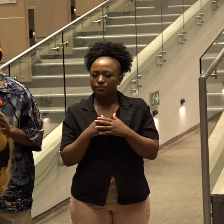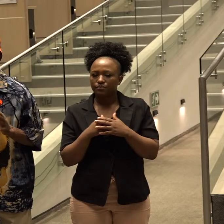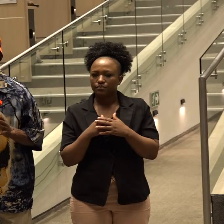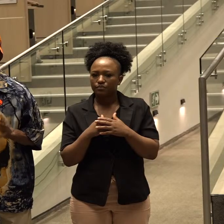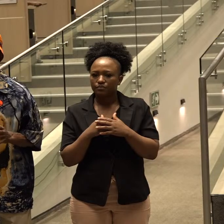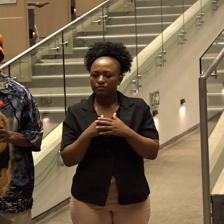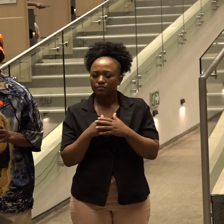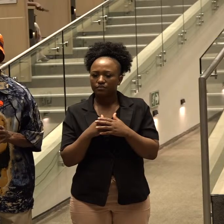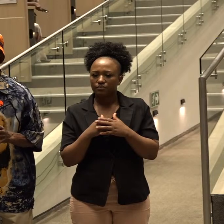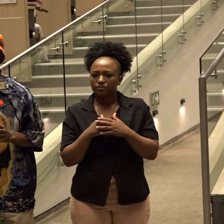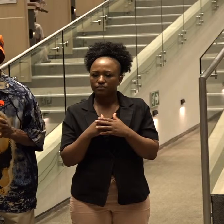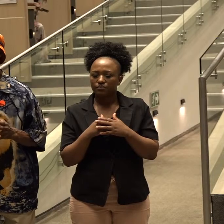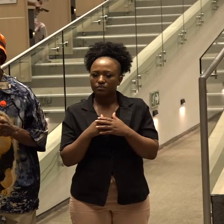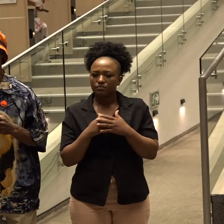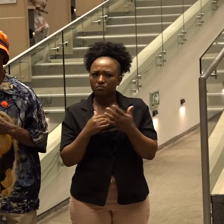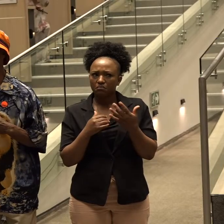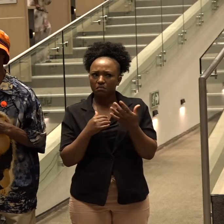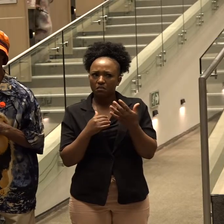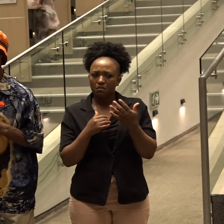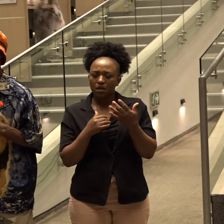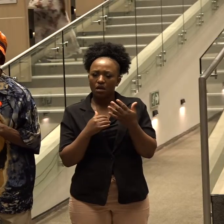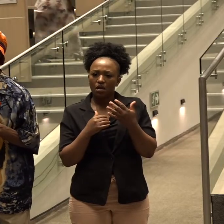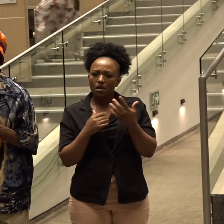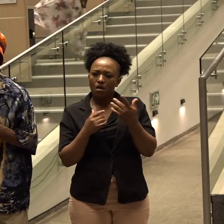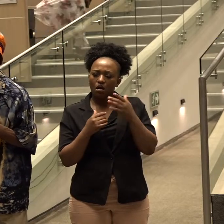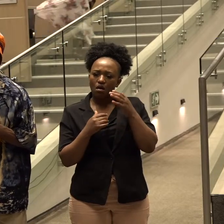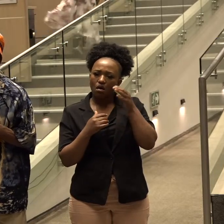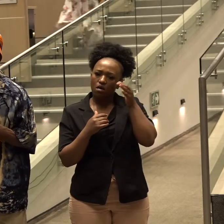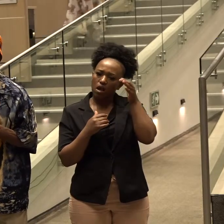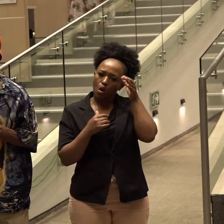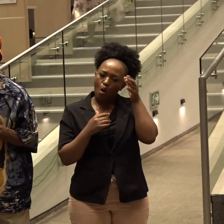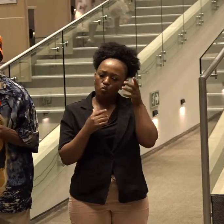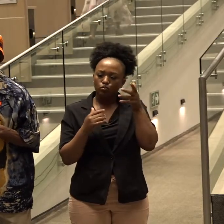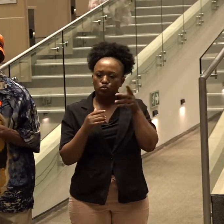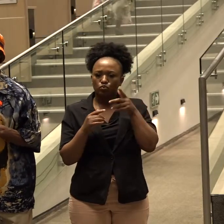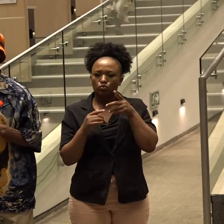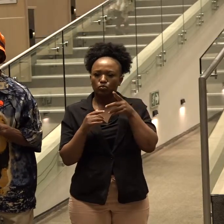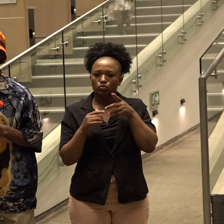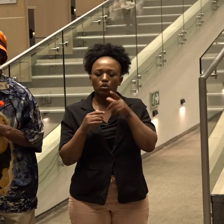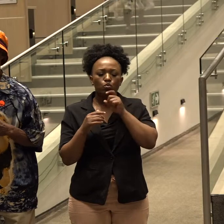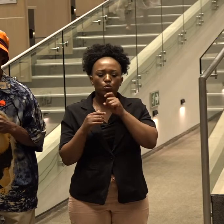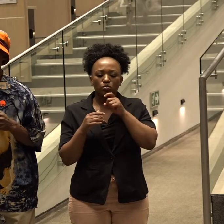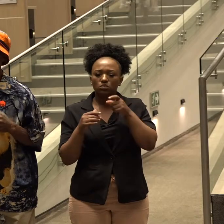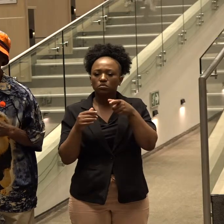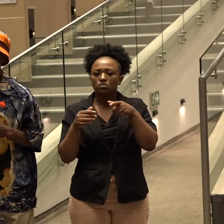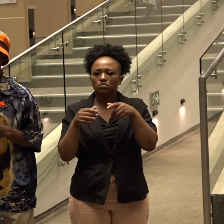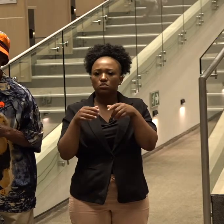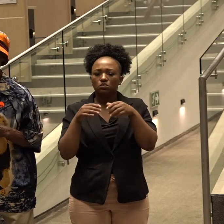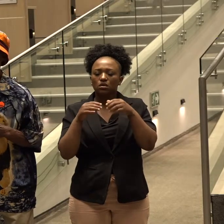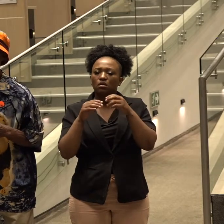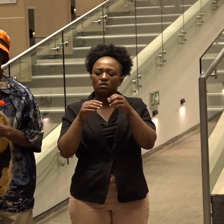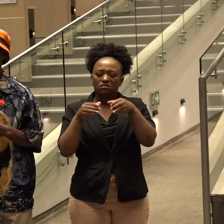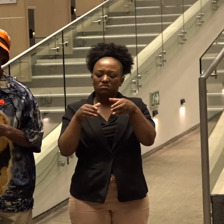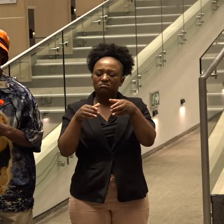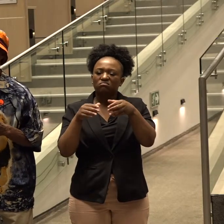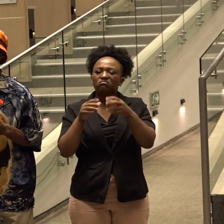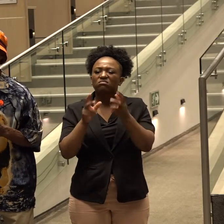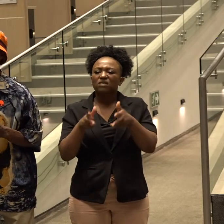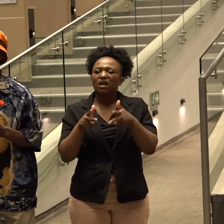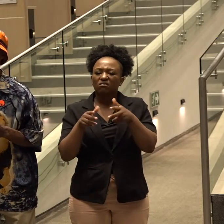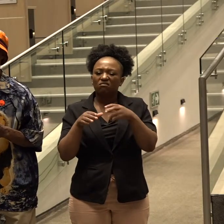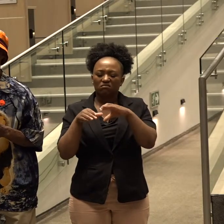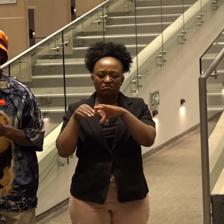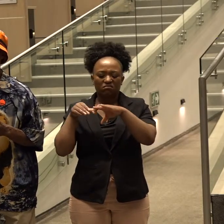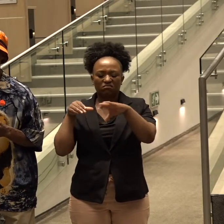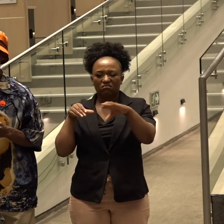coaches and stuff like that so that they can make a living out of it because I think also